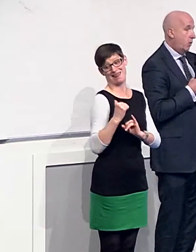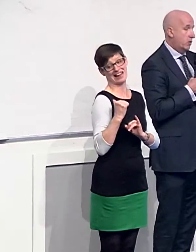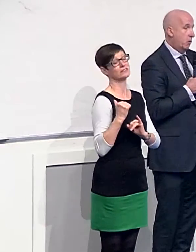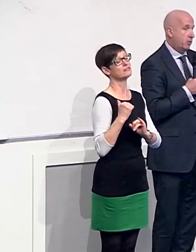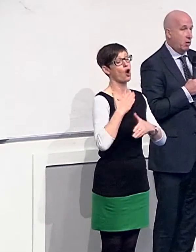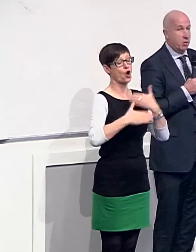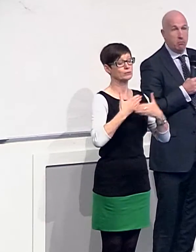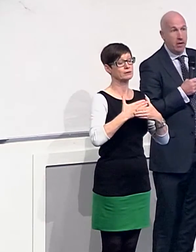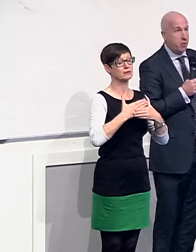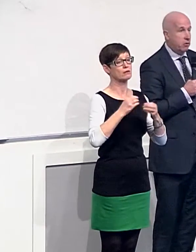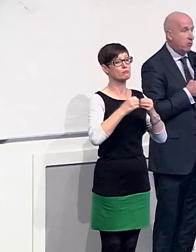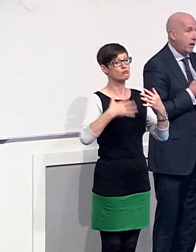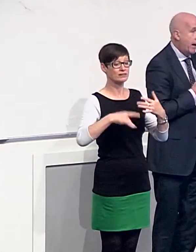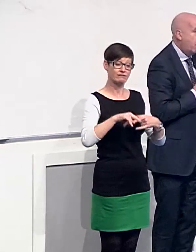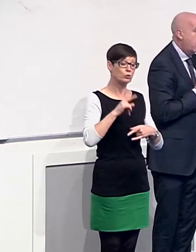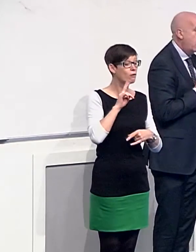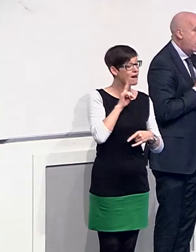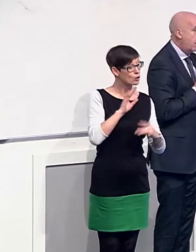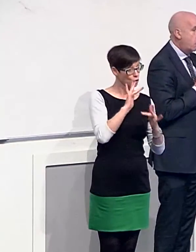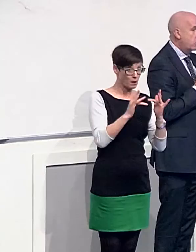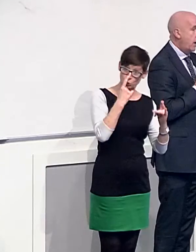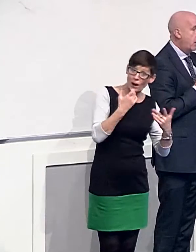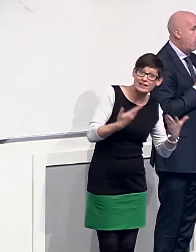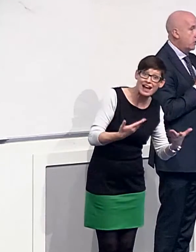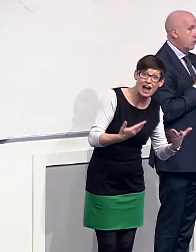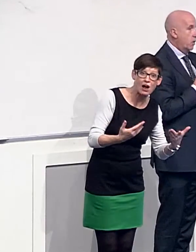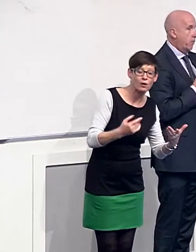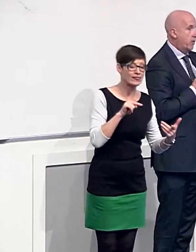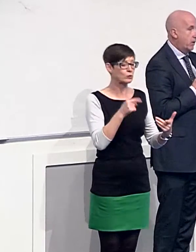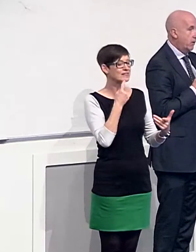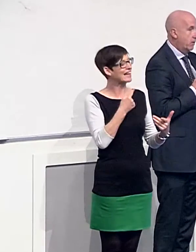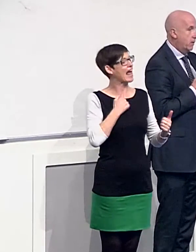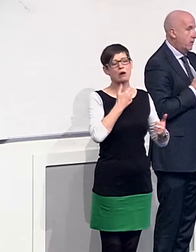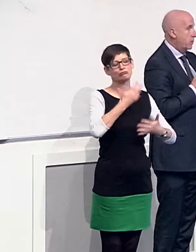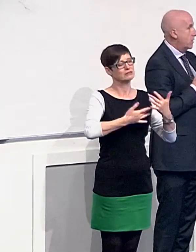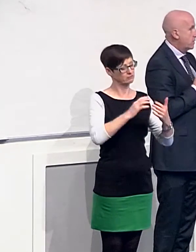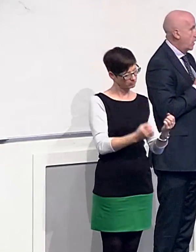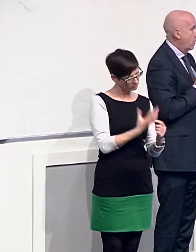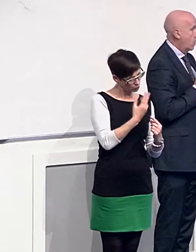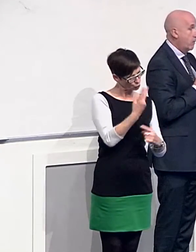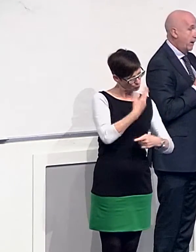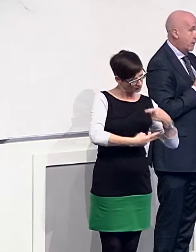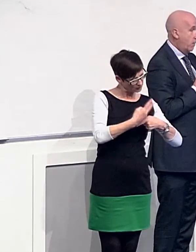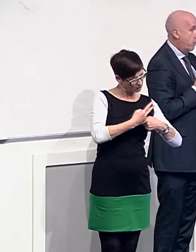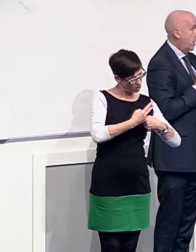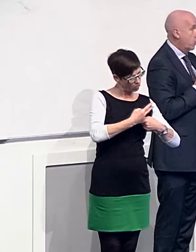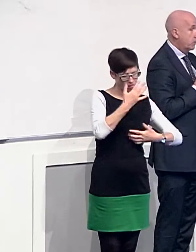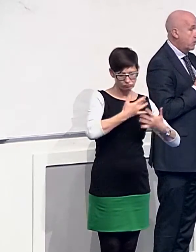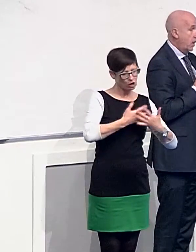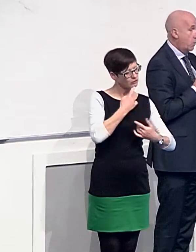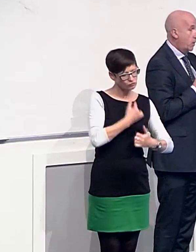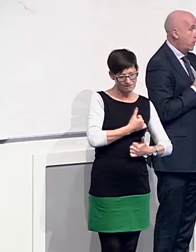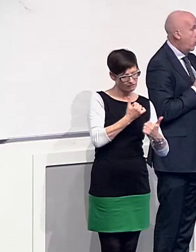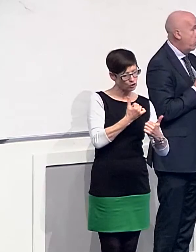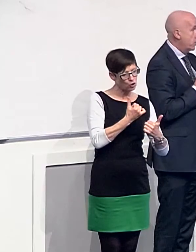if you go onto the website, which many of you could do right now, they will say that our results weren't very good 2 years ago, and we flagged it up, but they will also